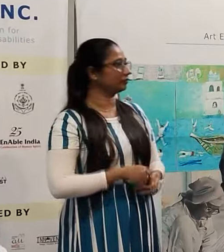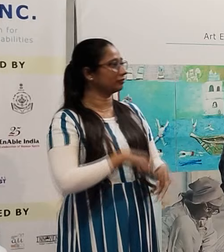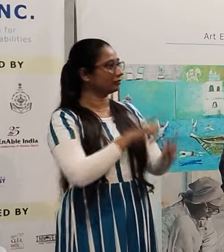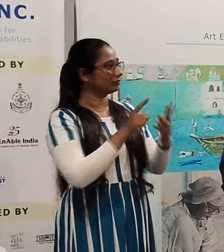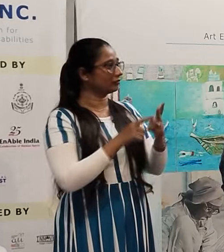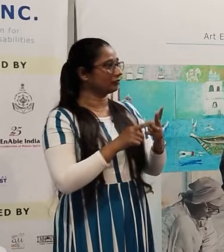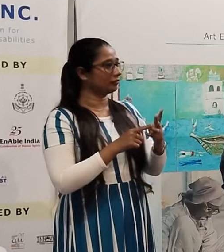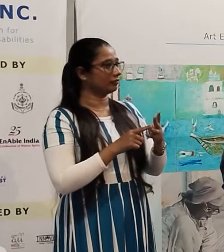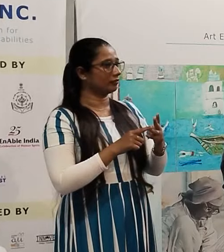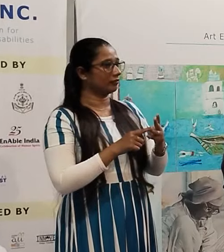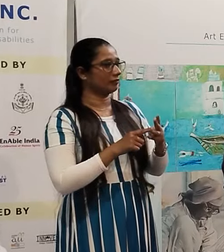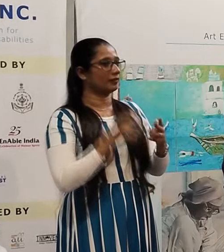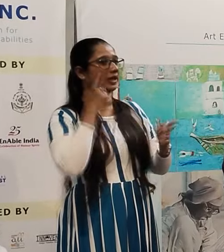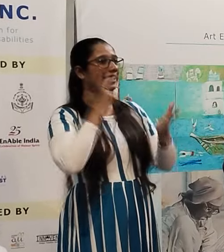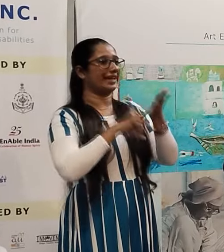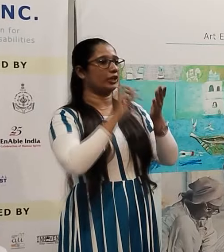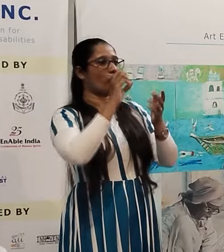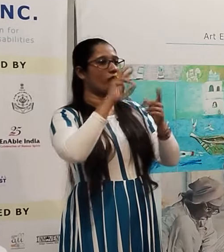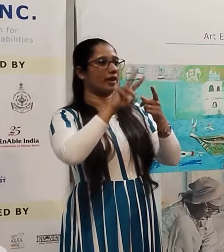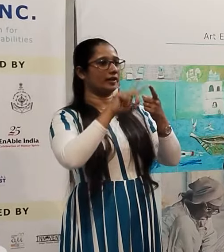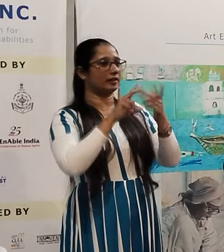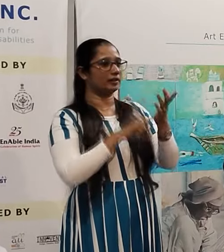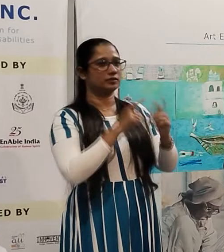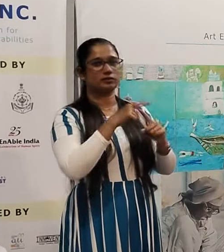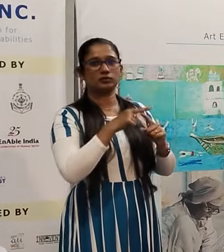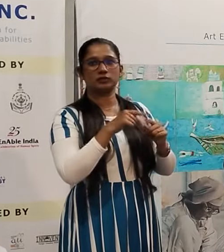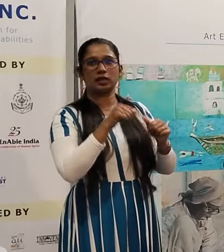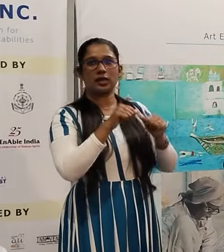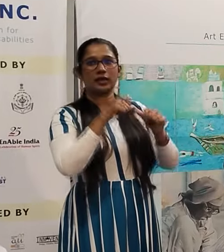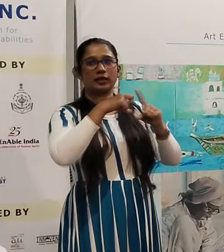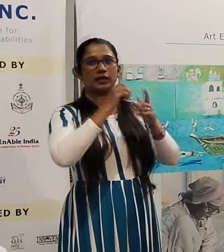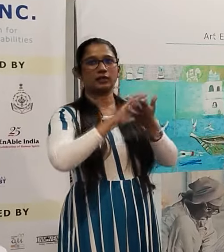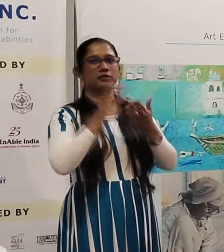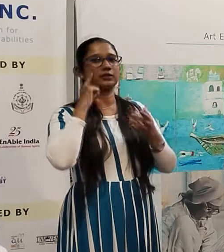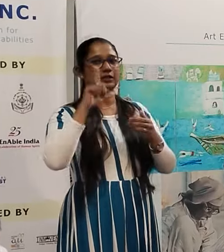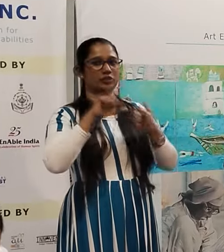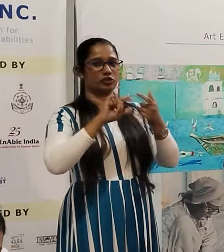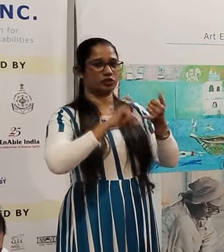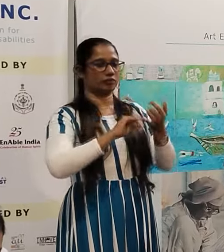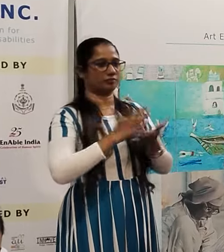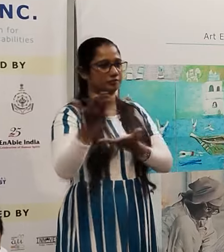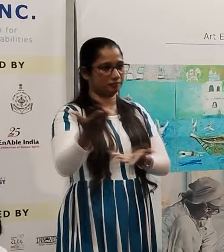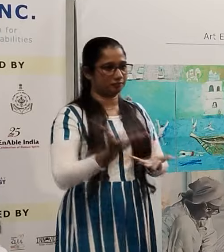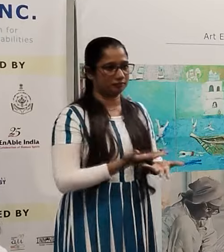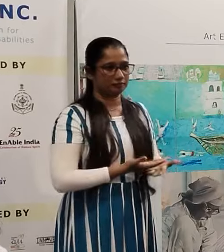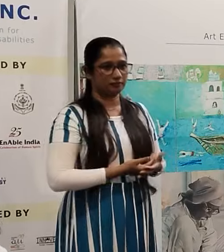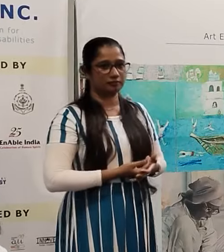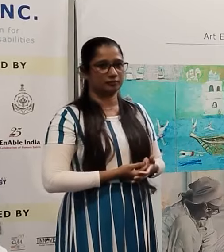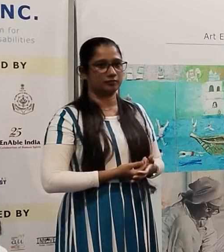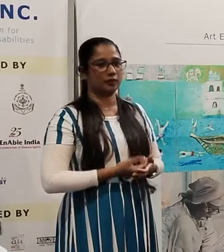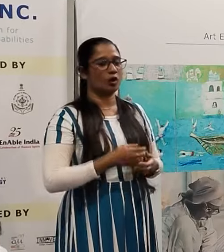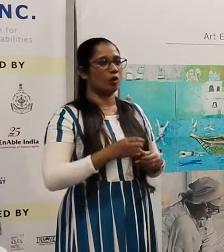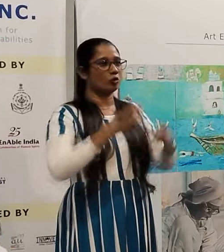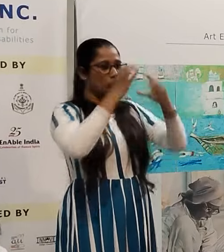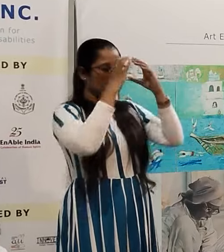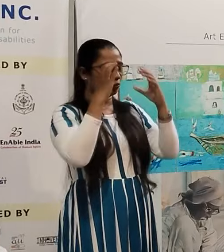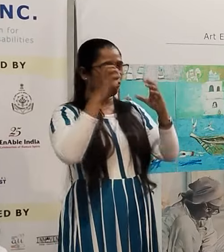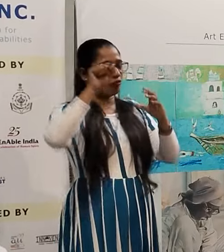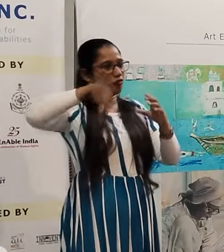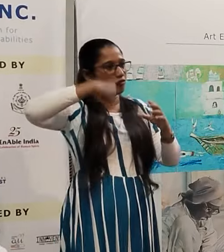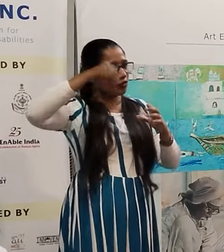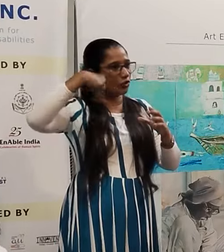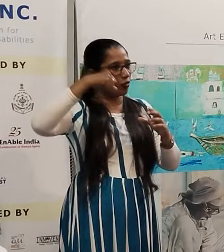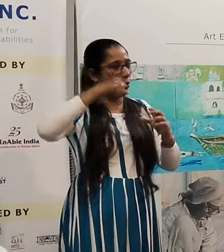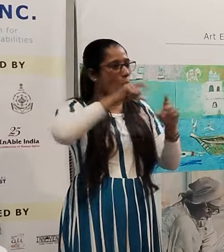Next, we have Innovent. Akhilesh, if you're here, would like you to please come up. They've virtually recorded the